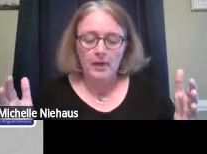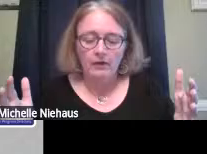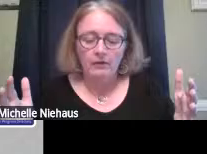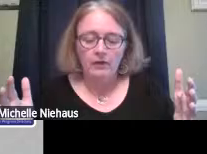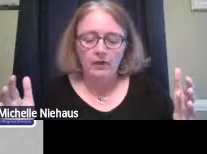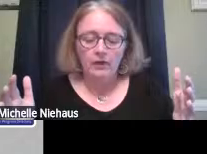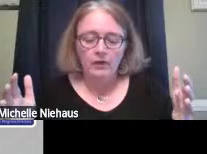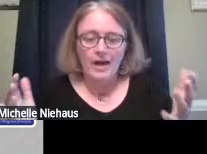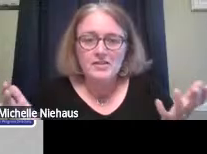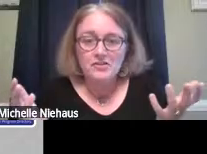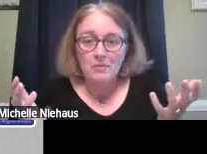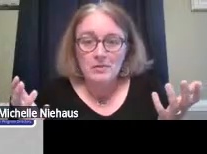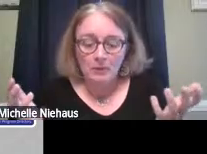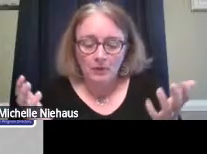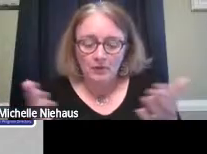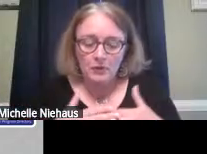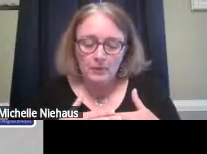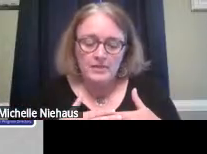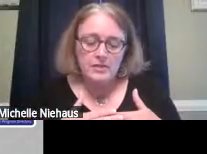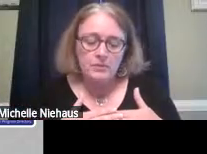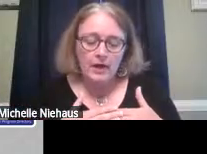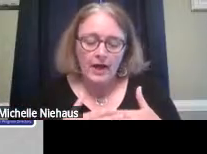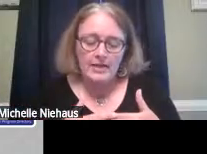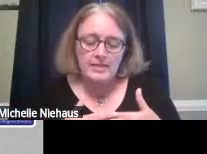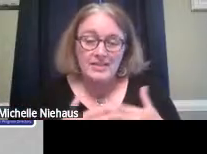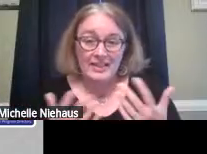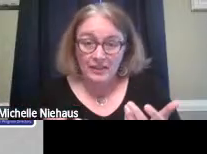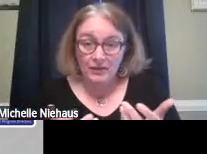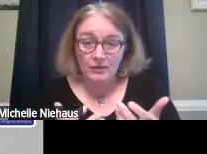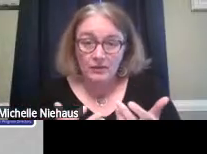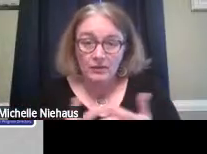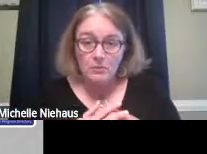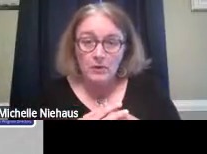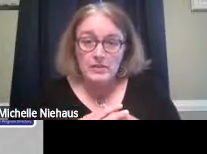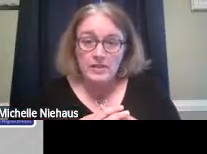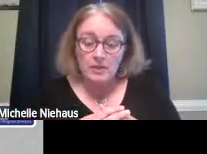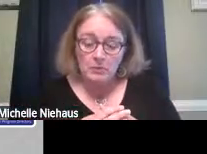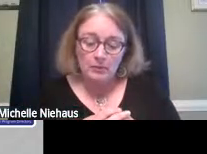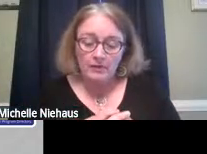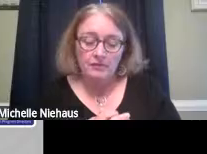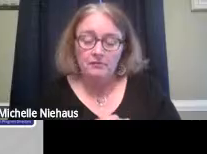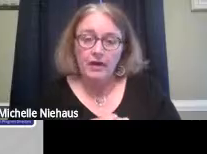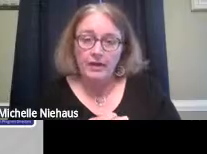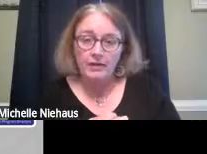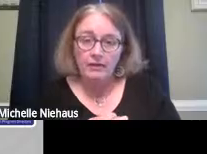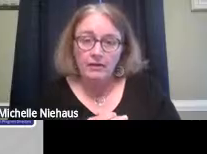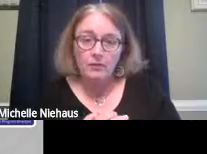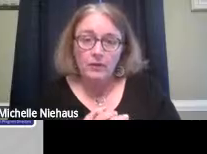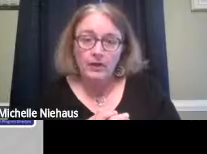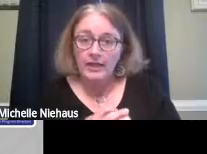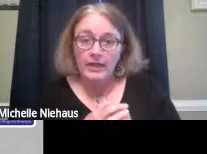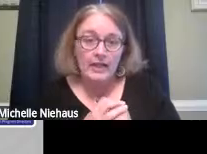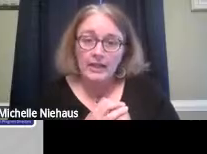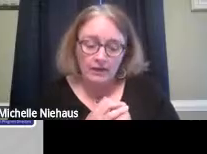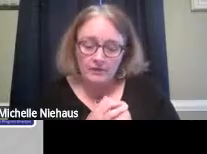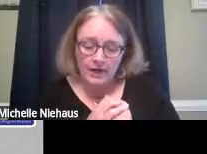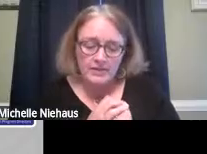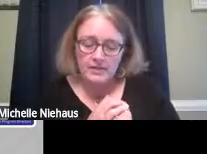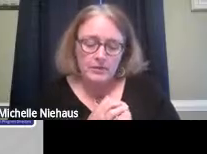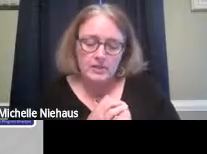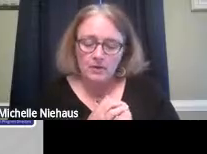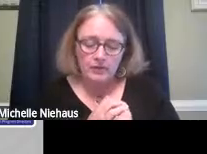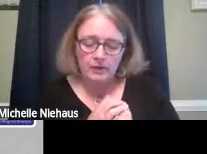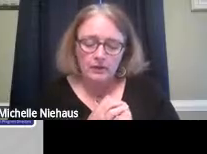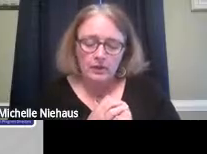think about Crisis Jam as being one of the few places where access is a given. Most of the time, people have to fight for getting any kind of